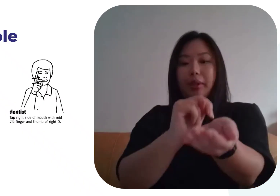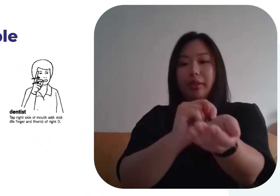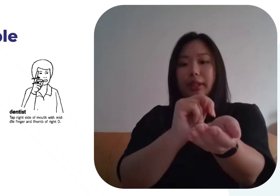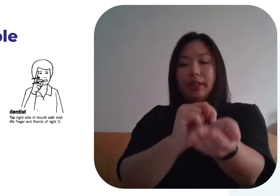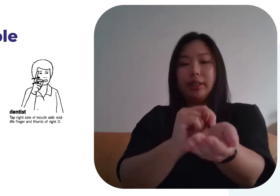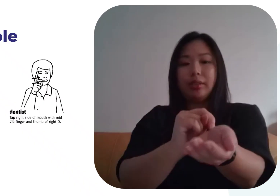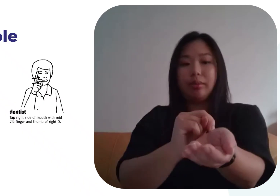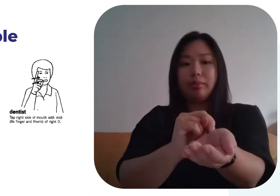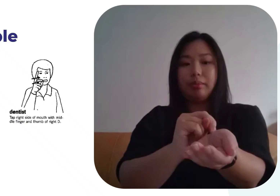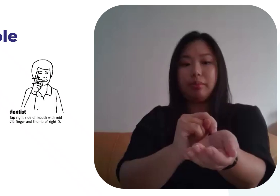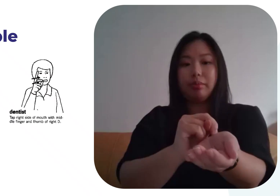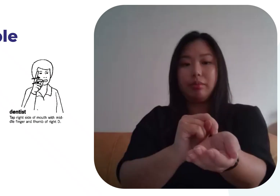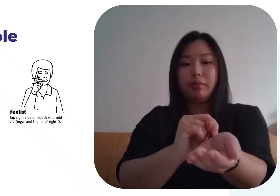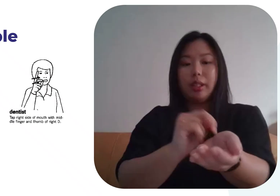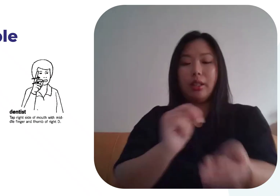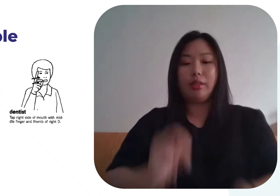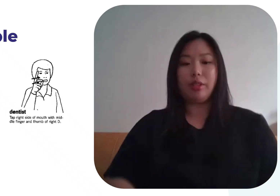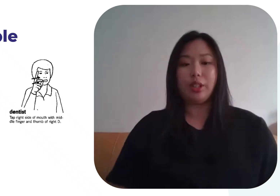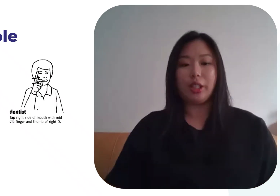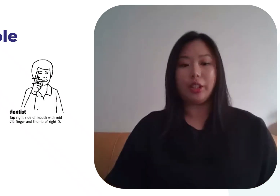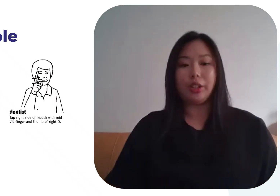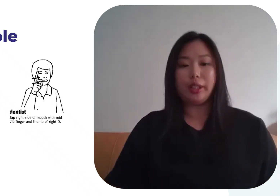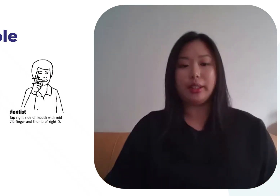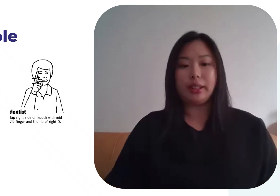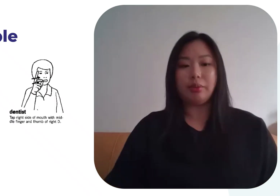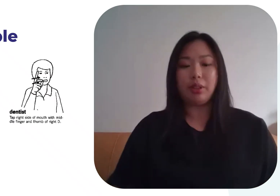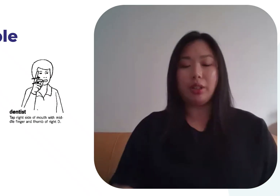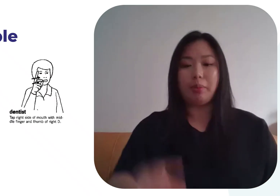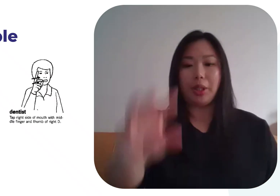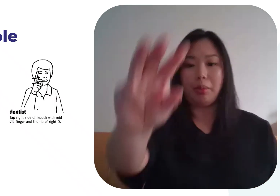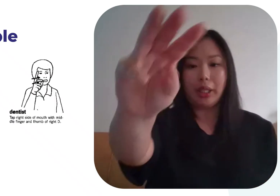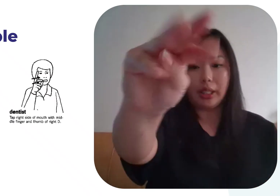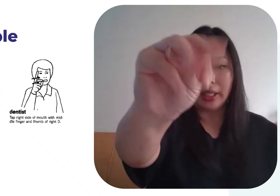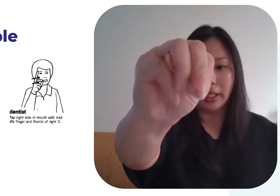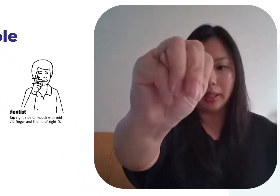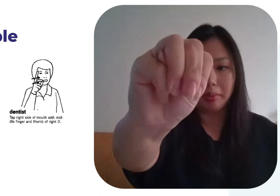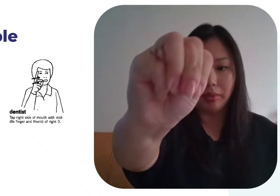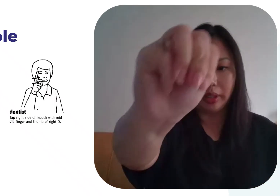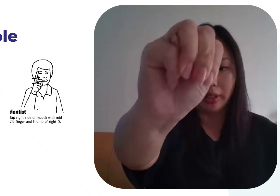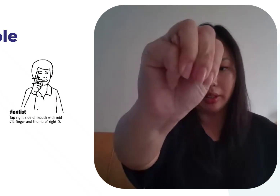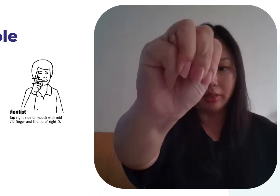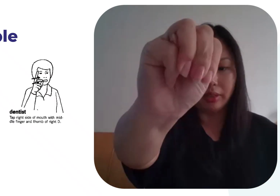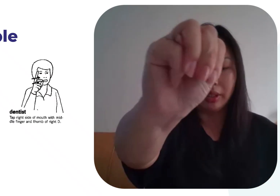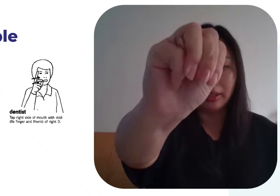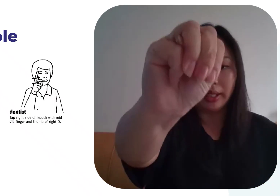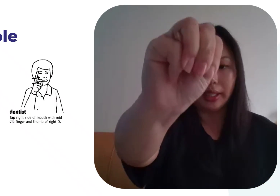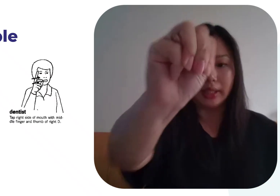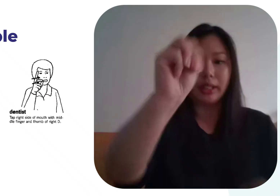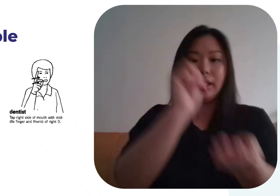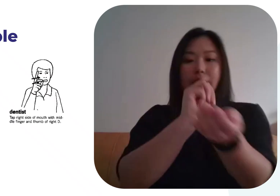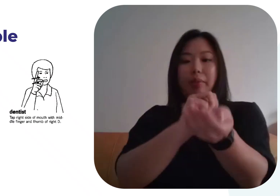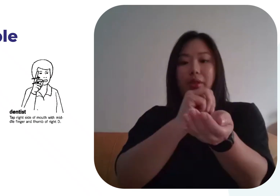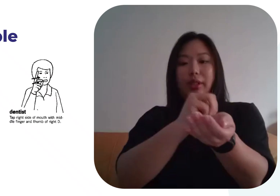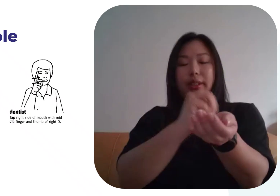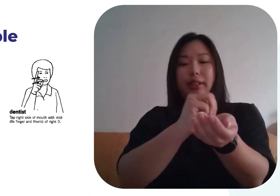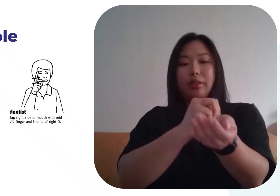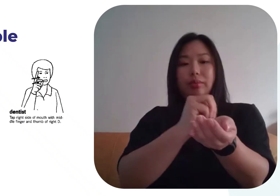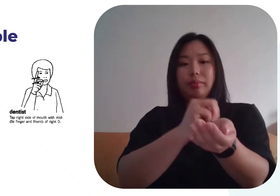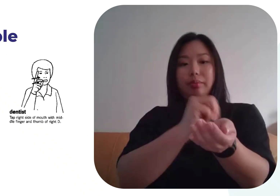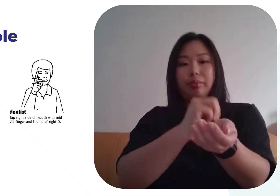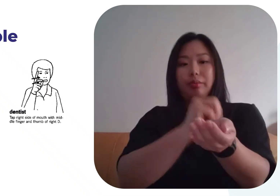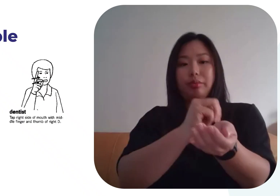tap your wrist. For doctor, it's similar, but you make an M with your hand and tap your